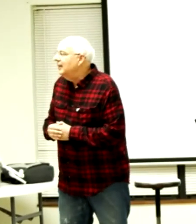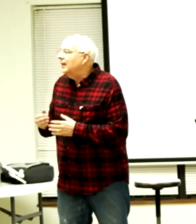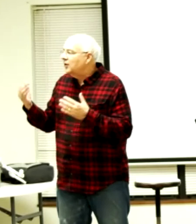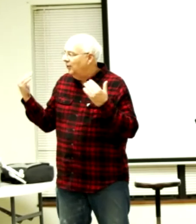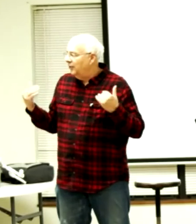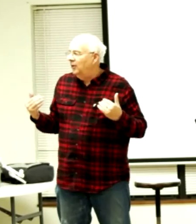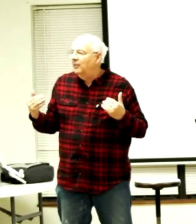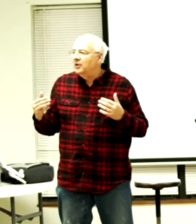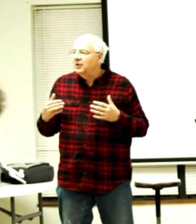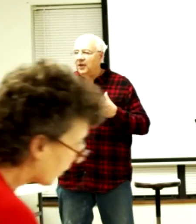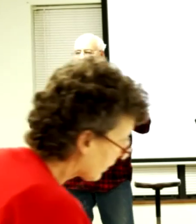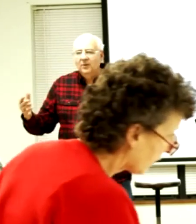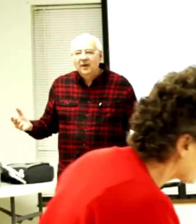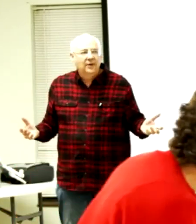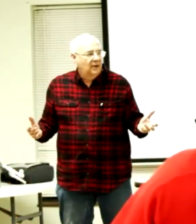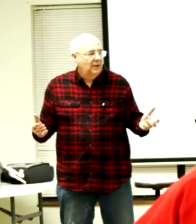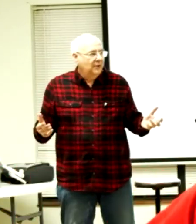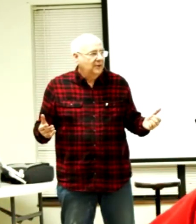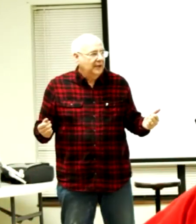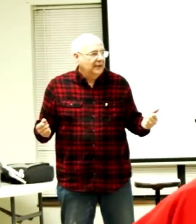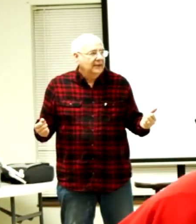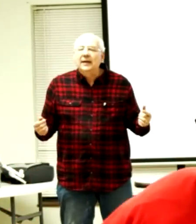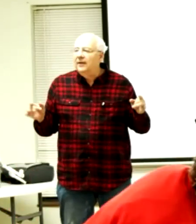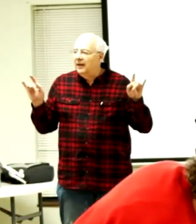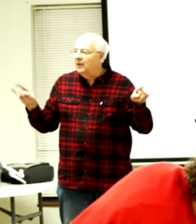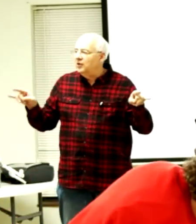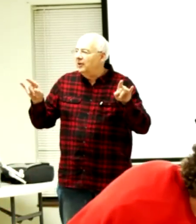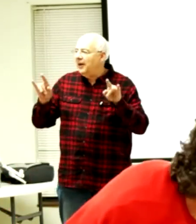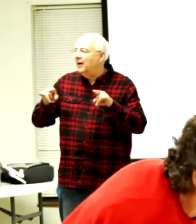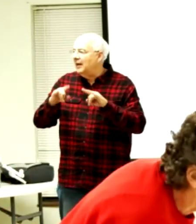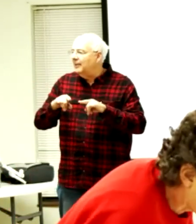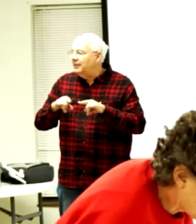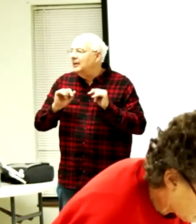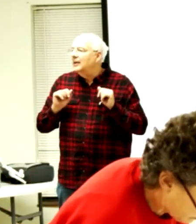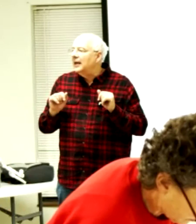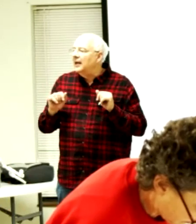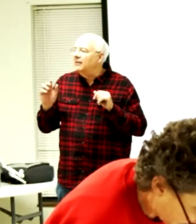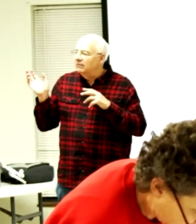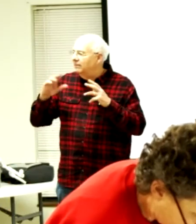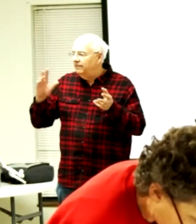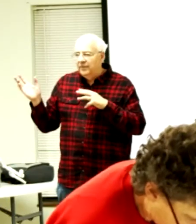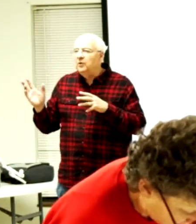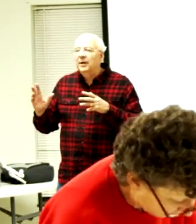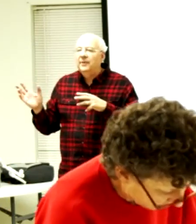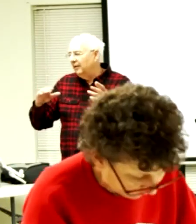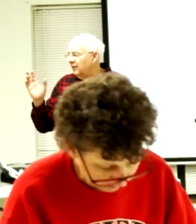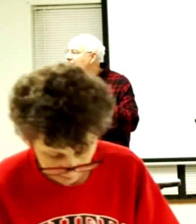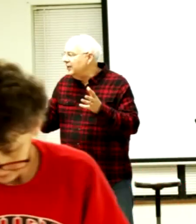Let's go through them just to make sure we all know what we're doing. And then I want you to pair up and do something, talk to each